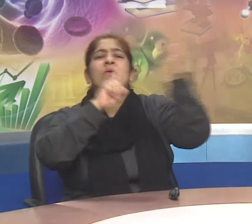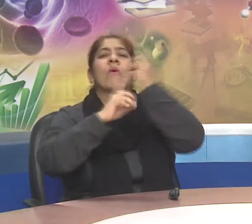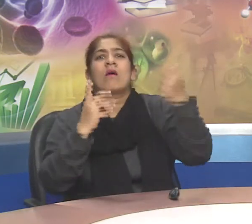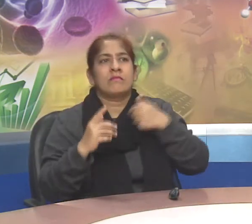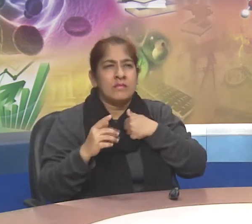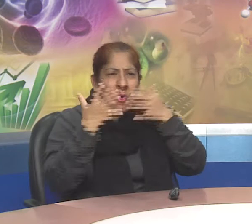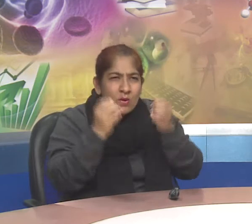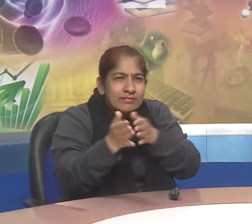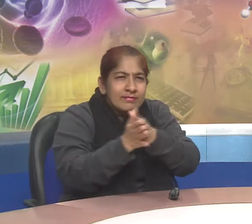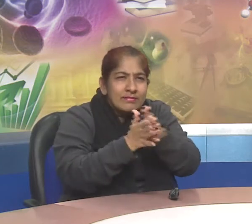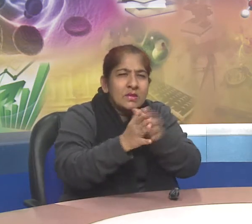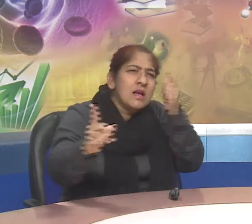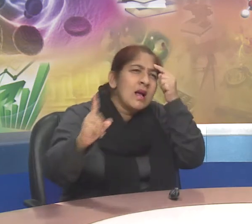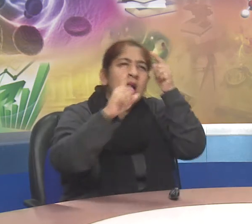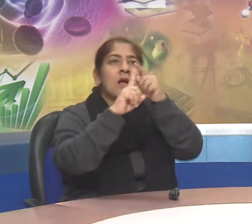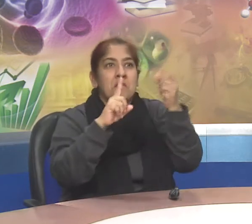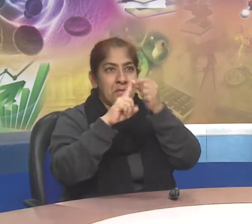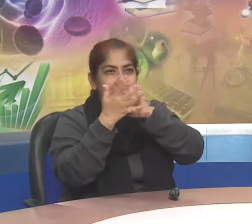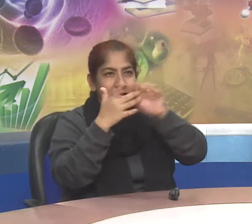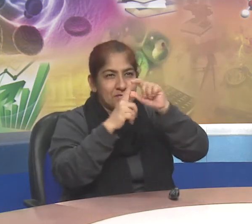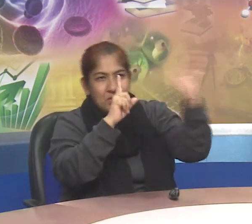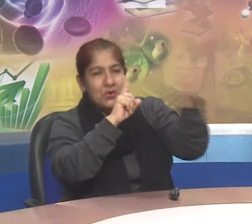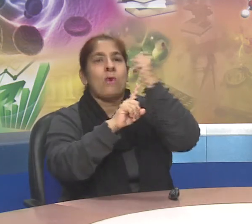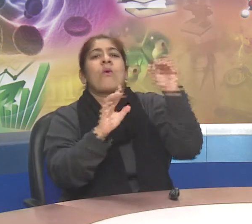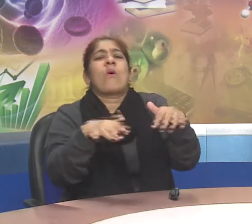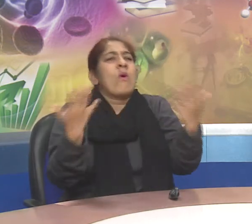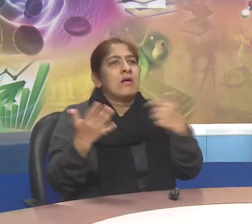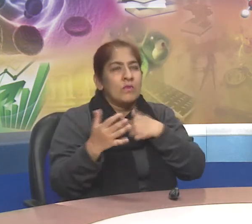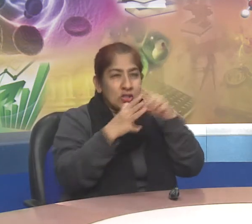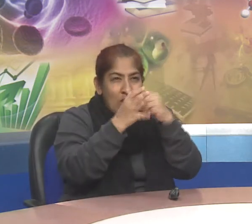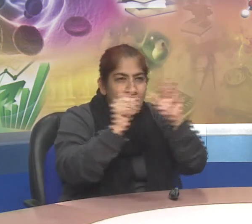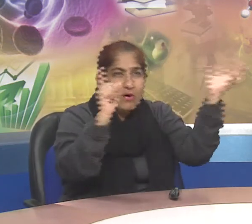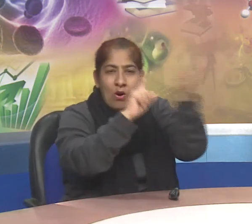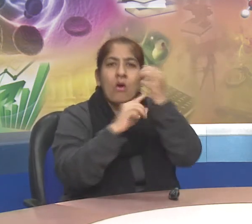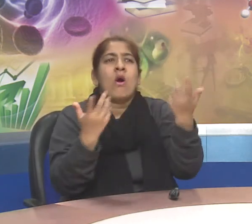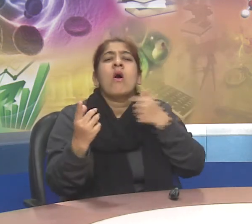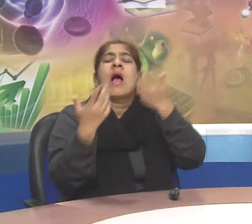Objective, it means gain and got our aim,